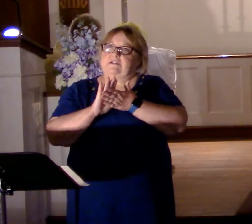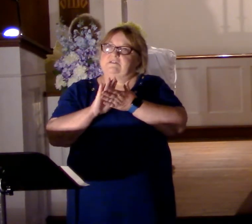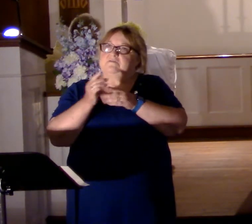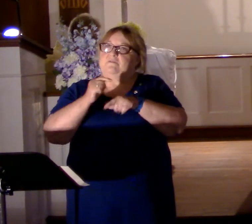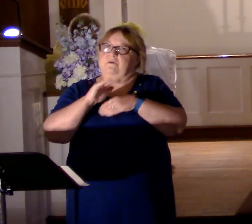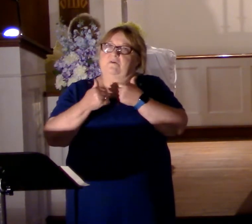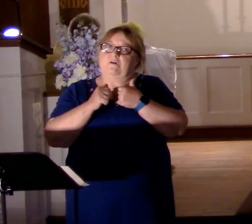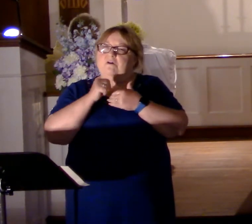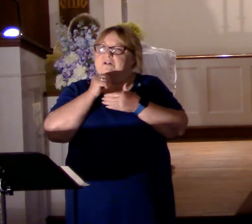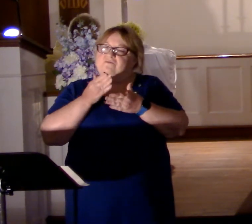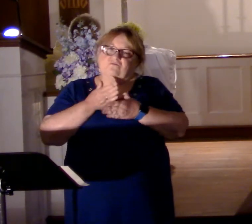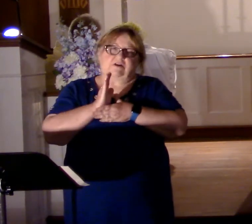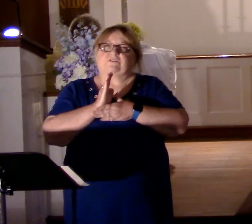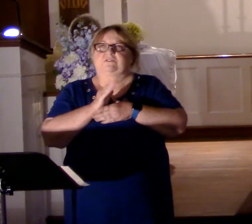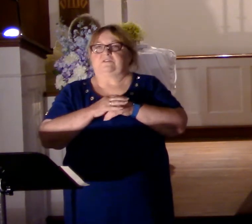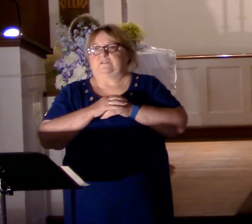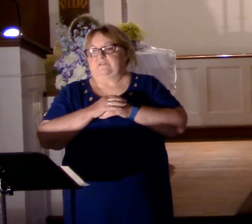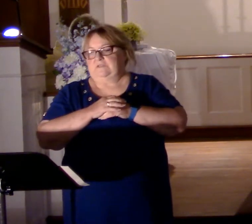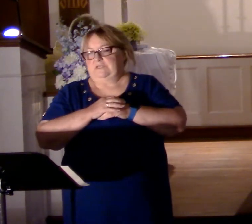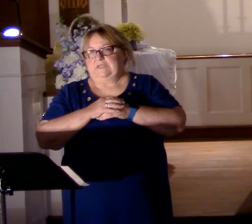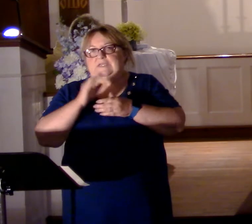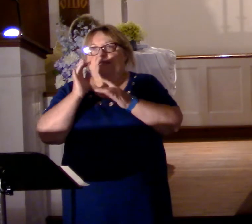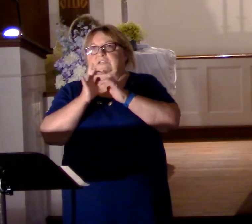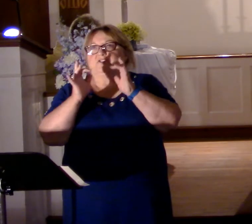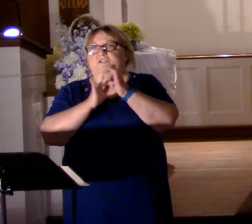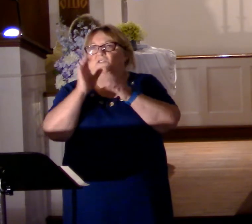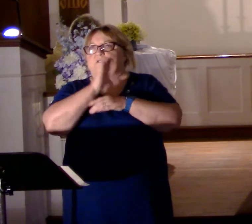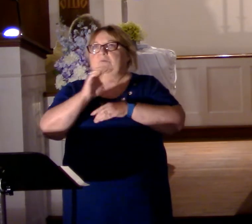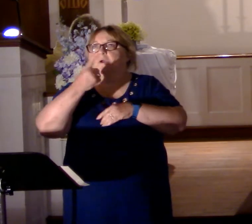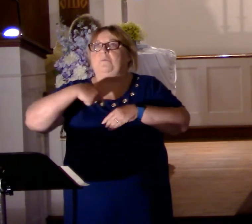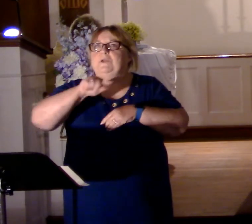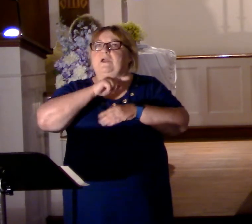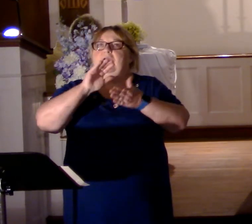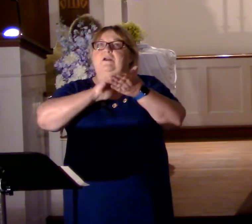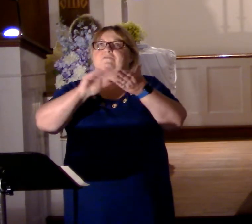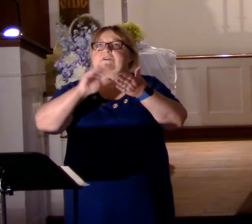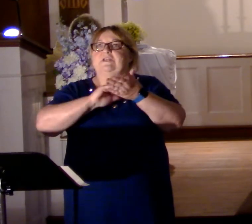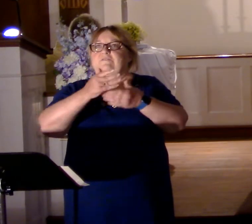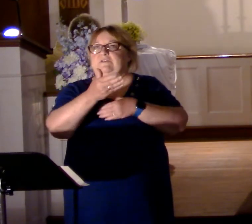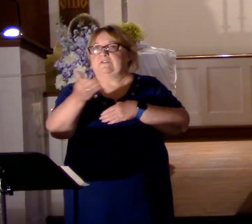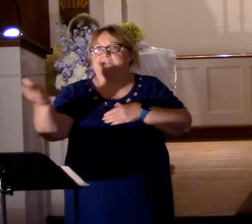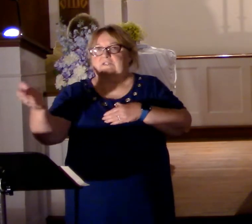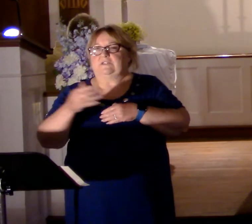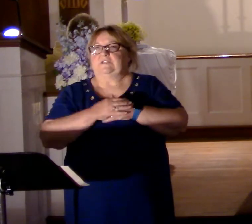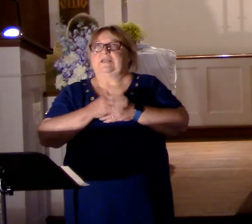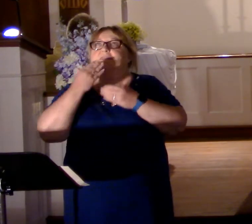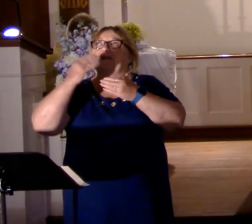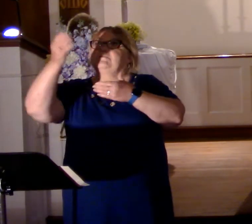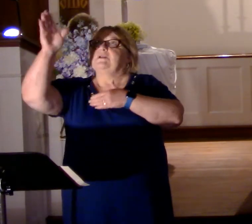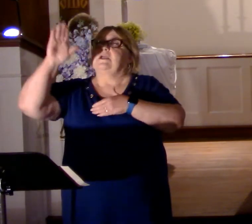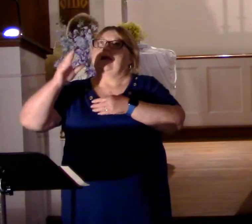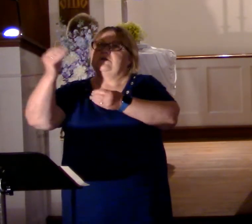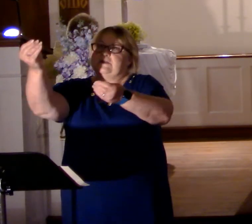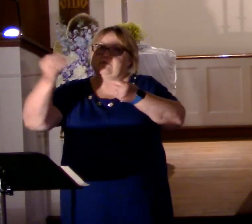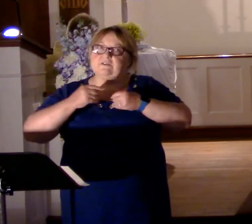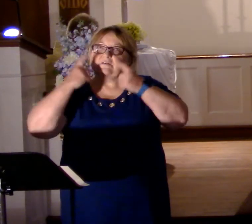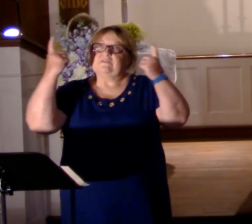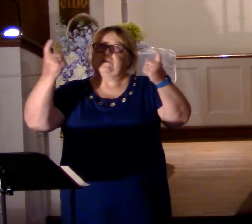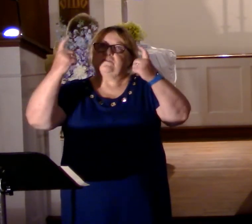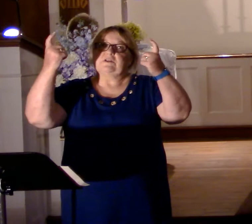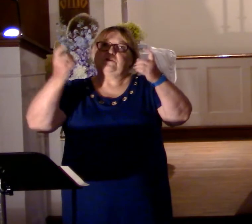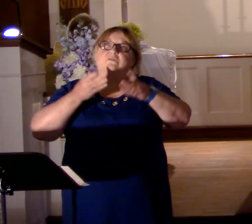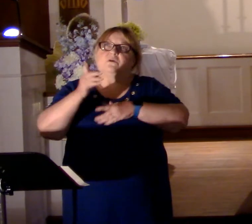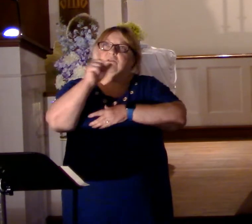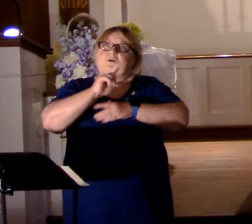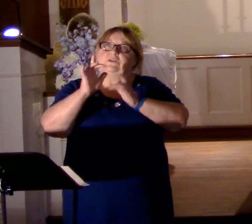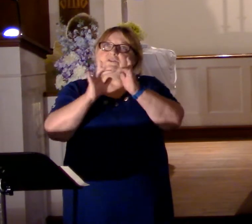all unrighteousness. In Jesus Christ, we are forgiven. Thanks be to God who gives us the